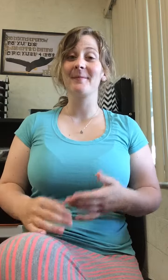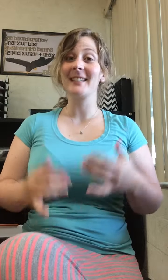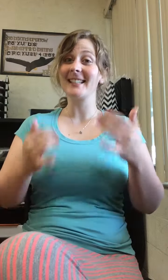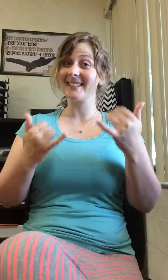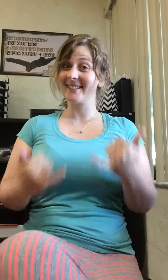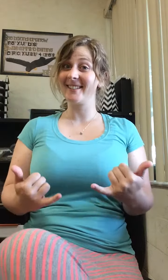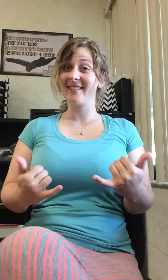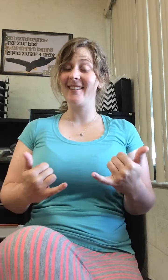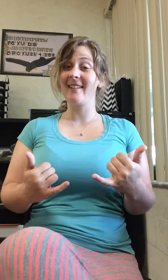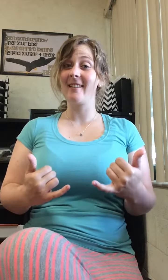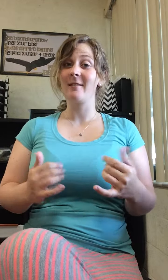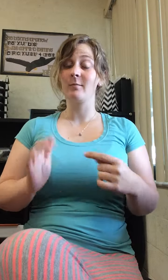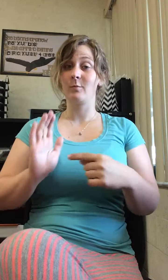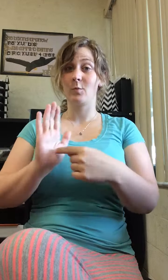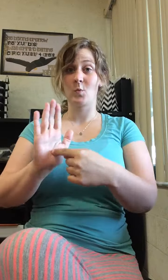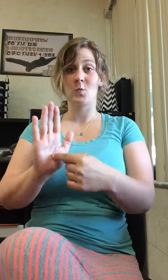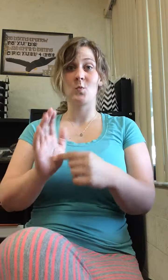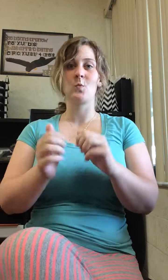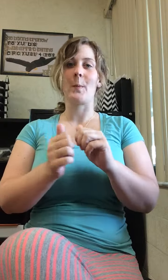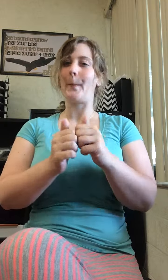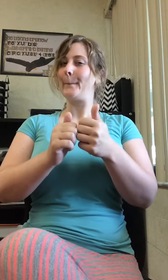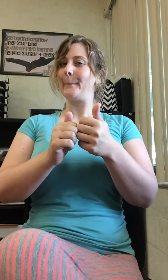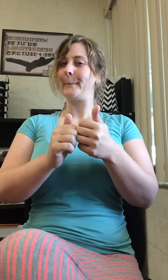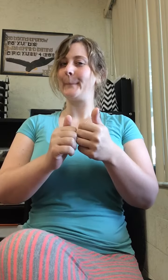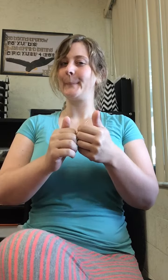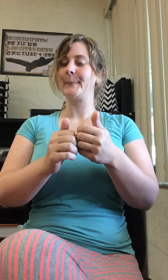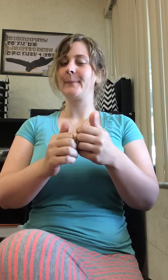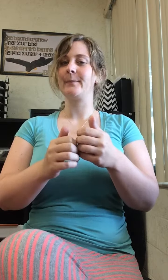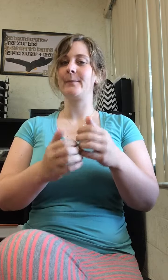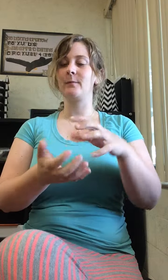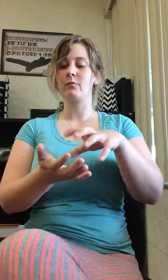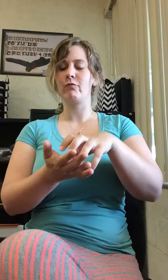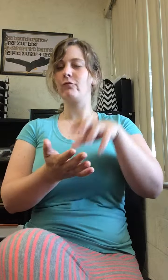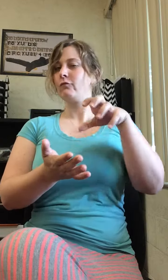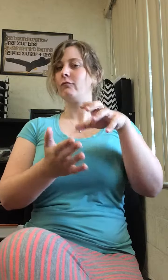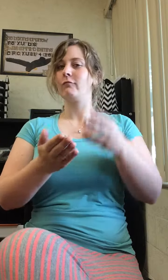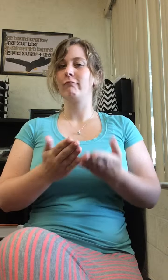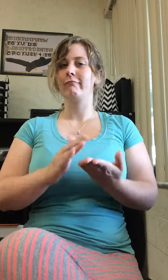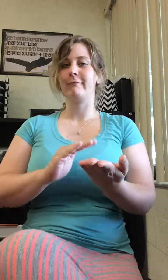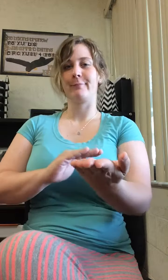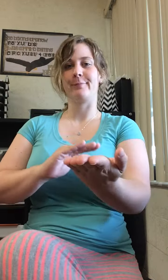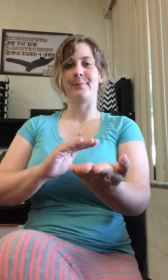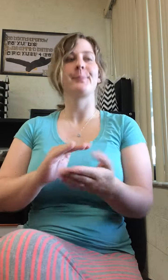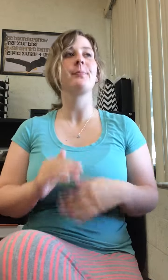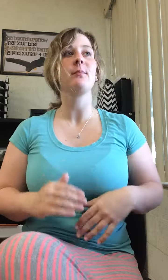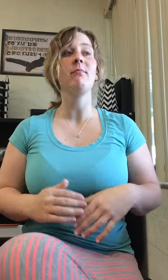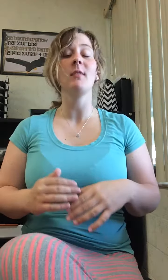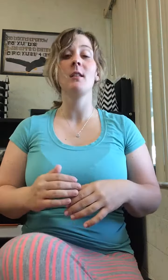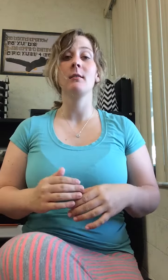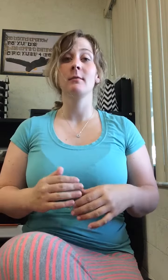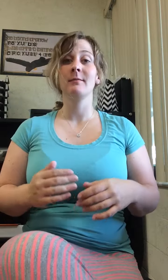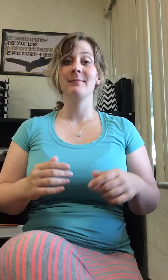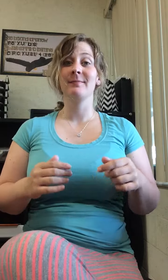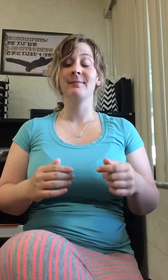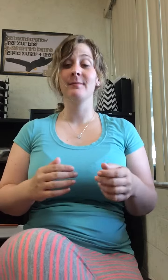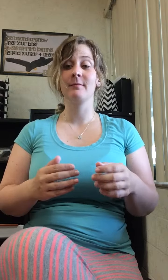to show you how to bake a cake. For this cake, we're going to preheat our oven to 350 degrees